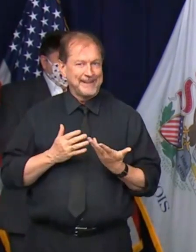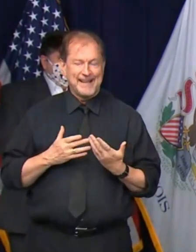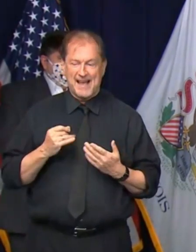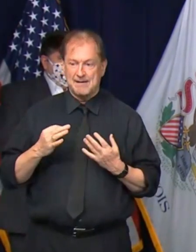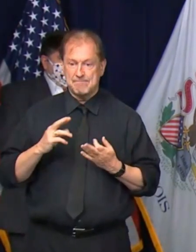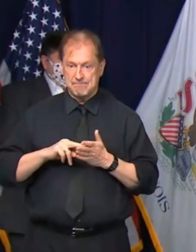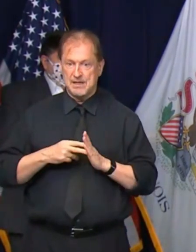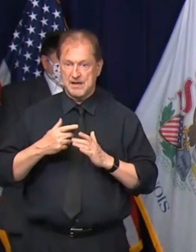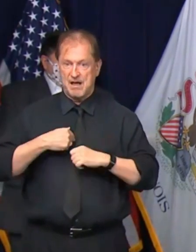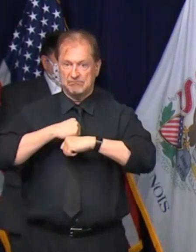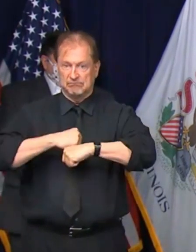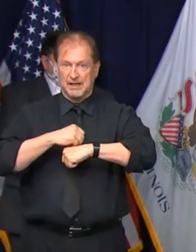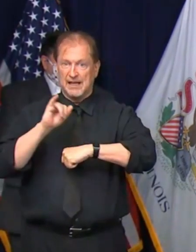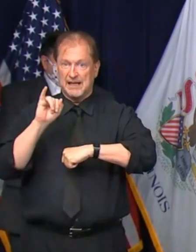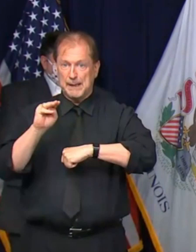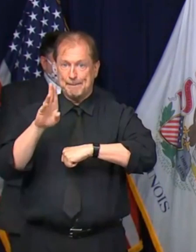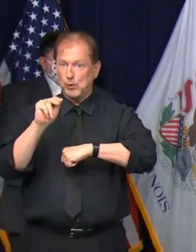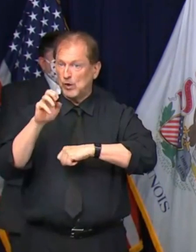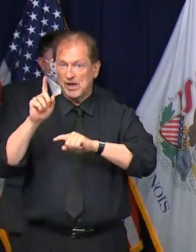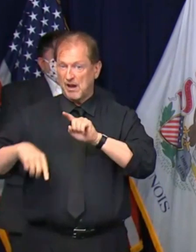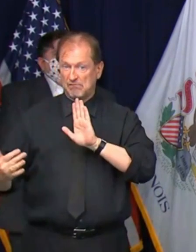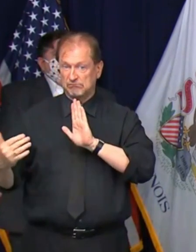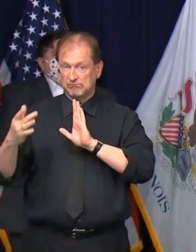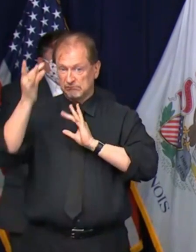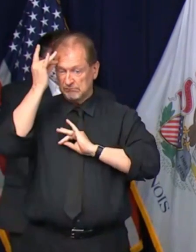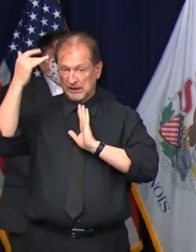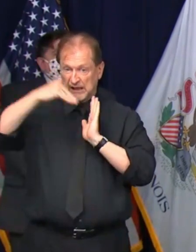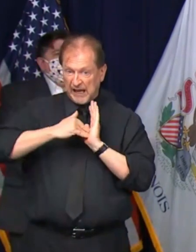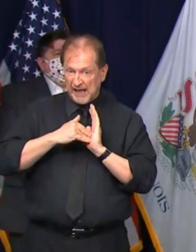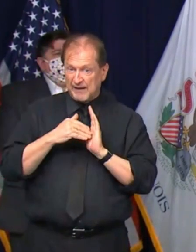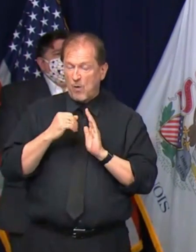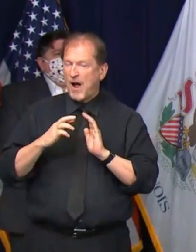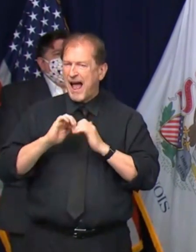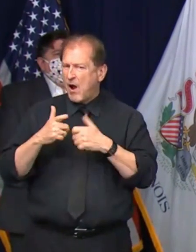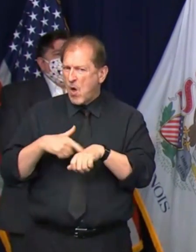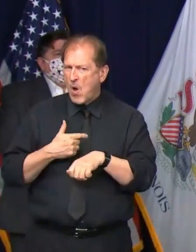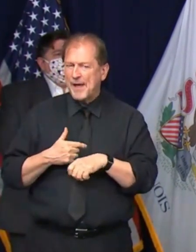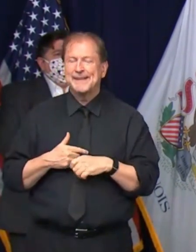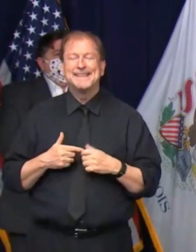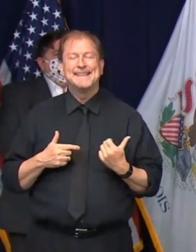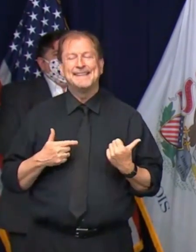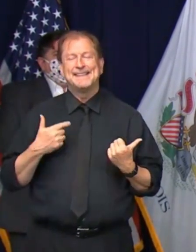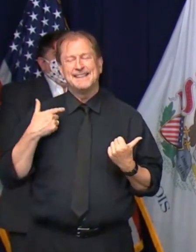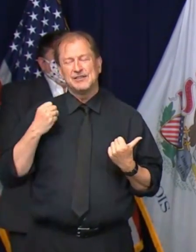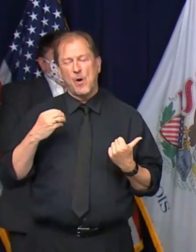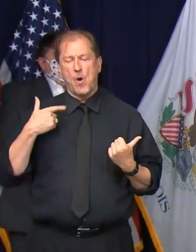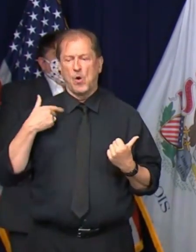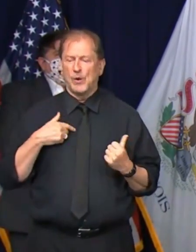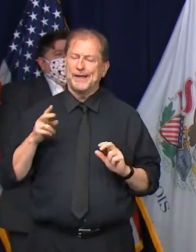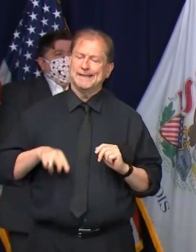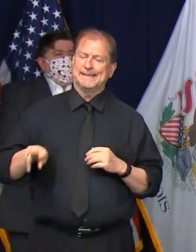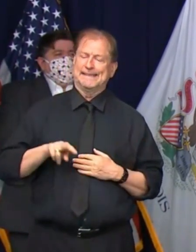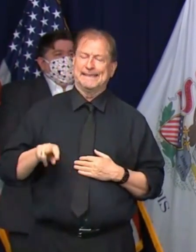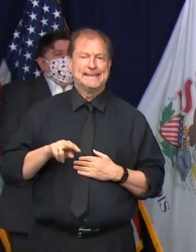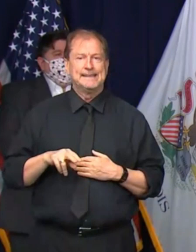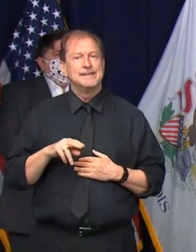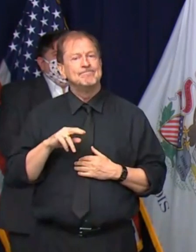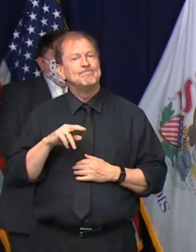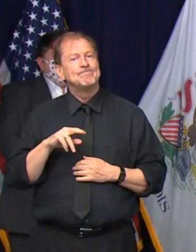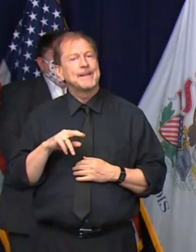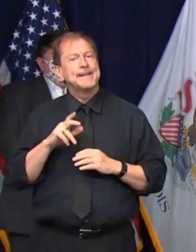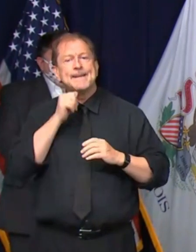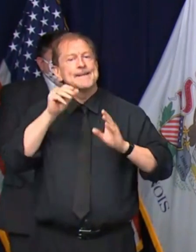that immunity for? So not being able to answer those questions, not having any reference standards that we can